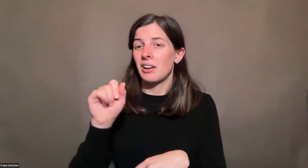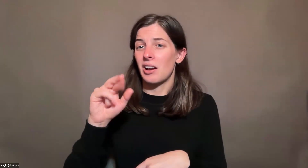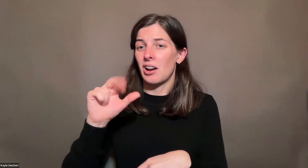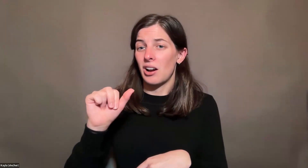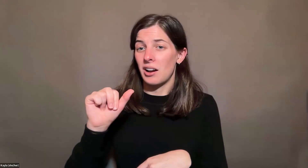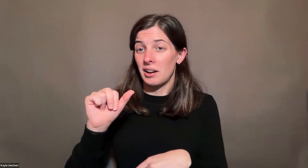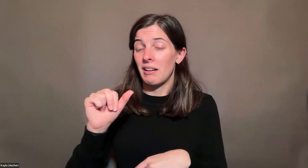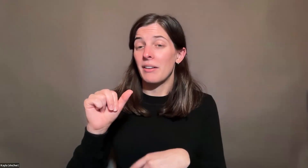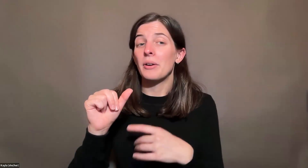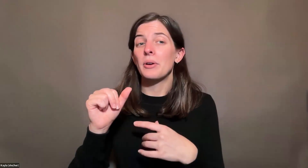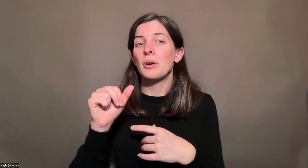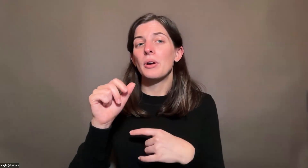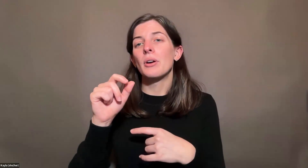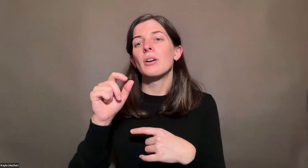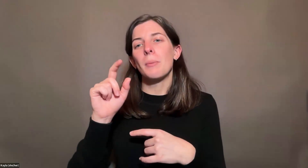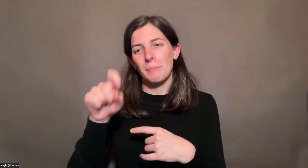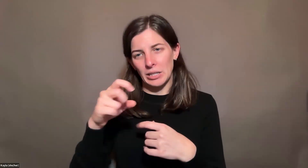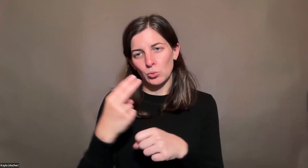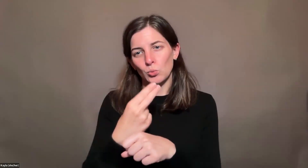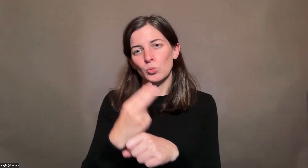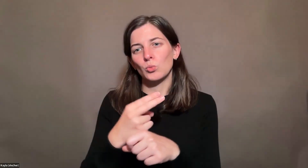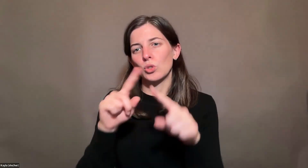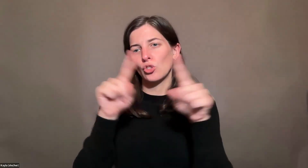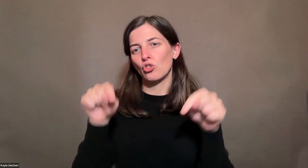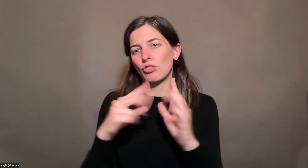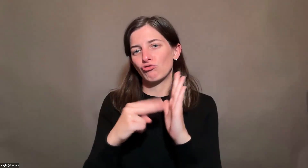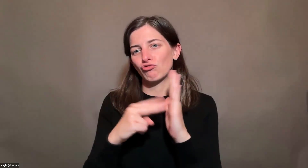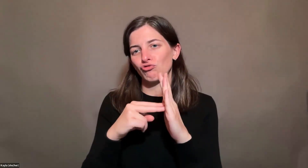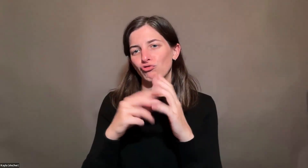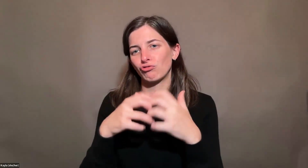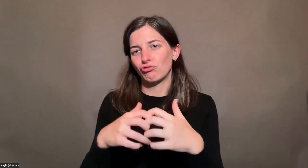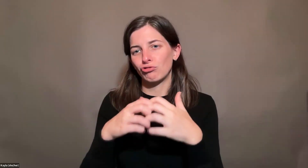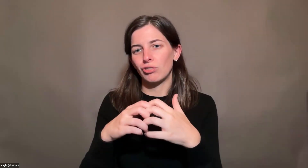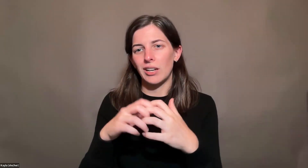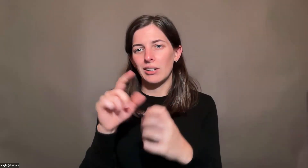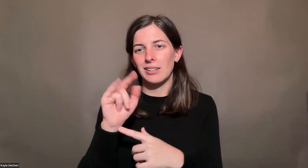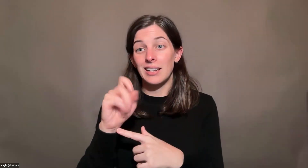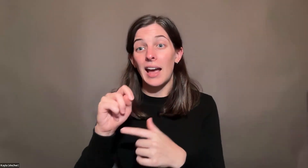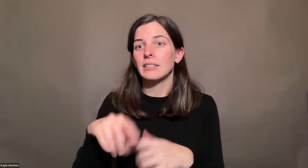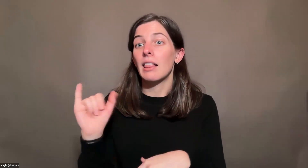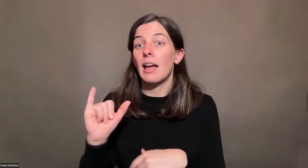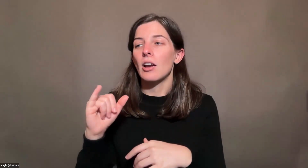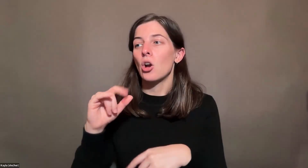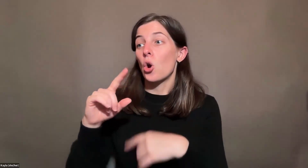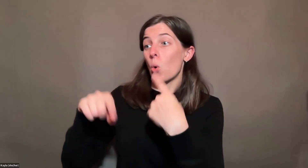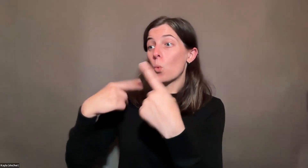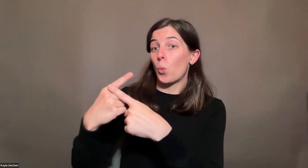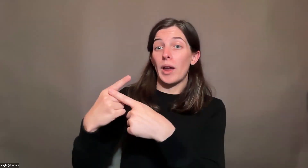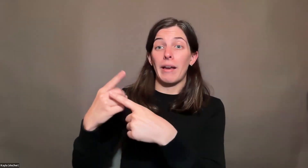should use screen reader text, something like when user click on this, or when user come to this